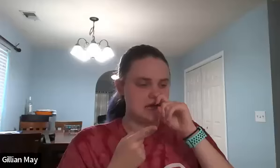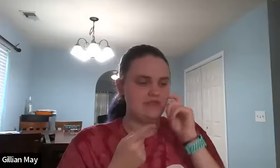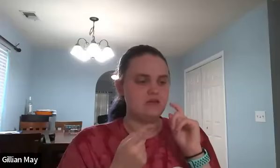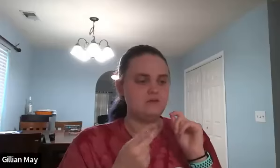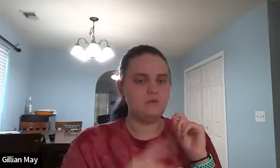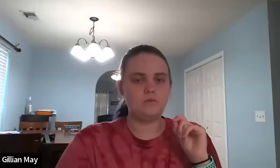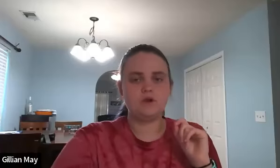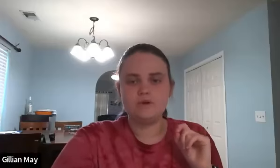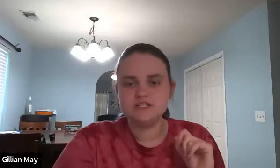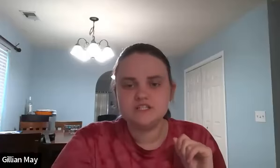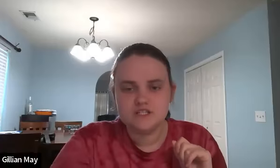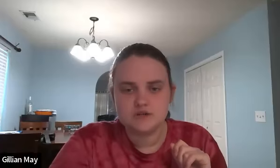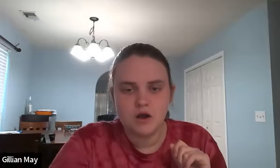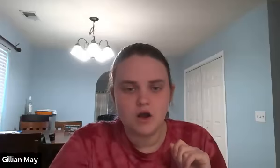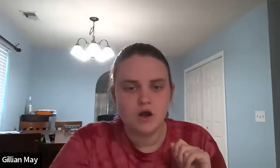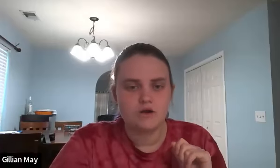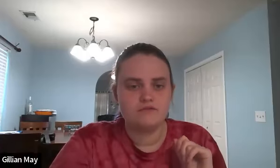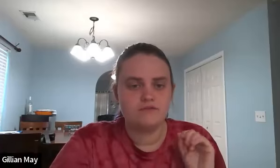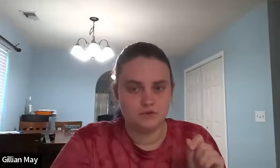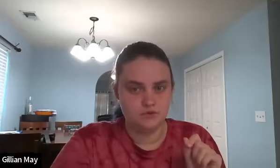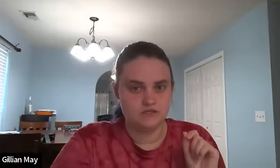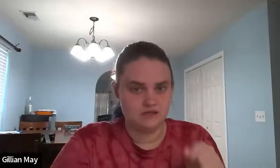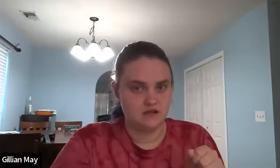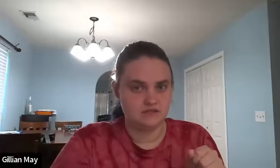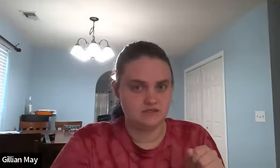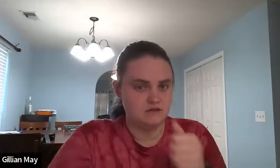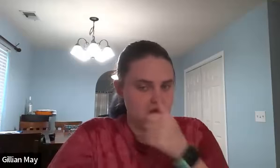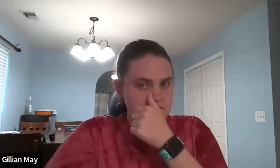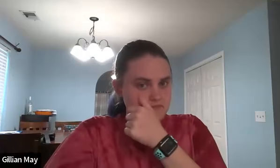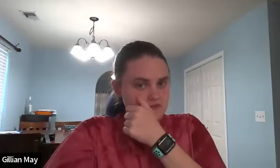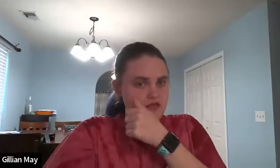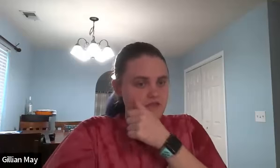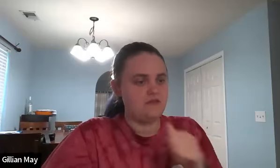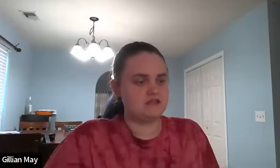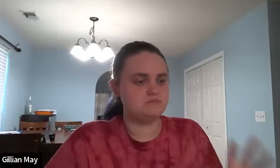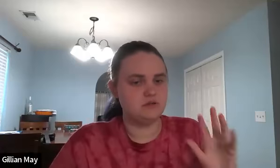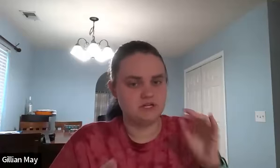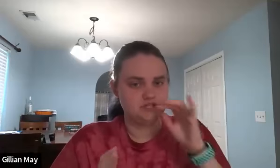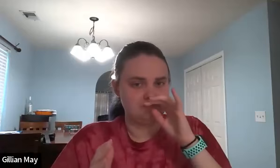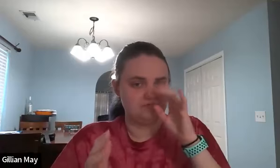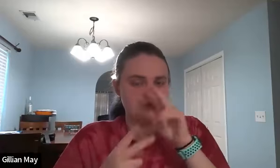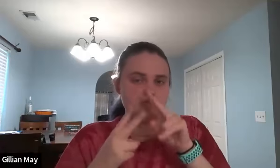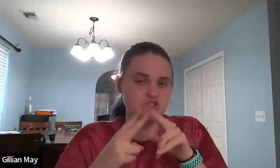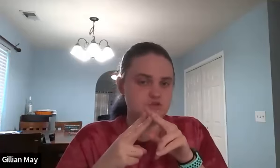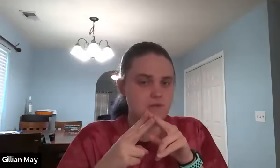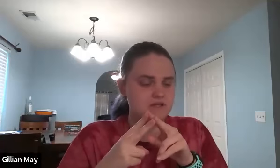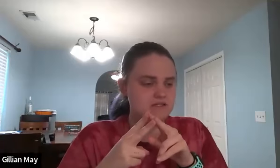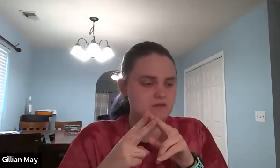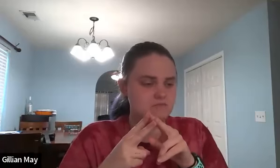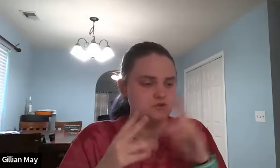and then you are food signs, okay? And then that's pretty much, those are the two topics. Food's